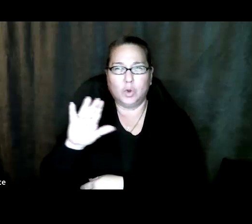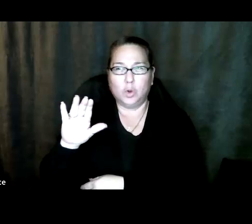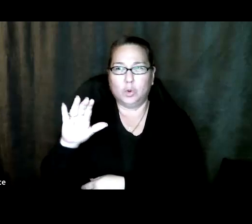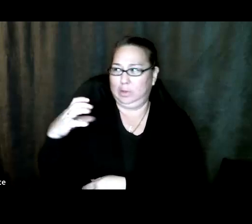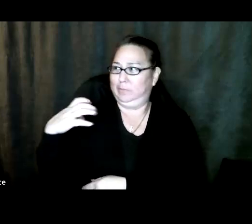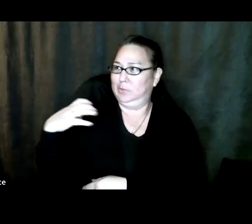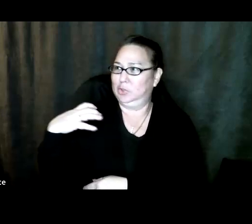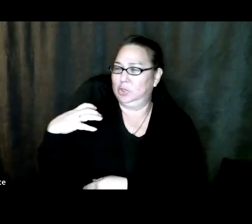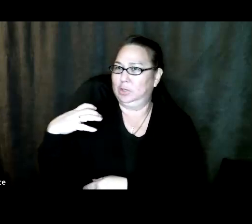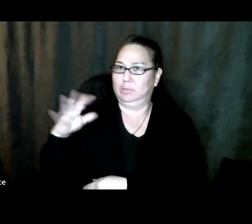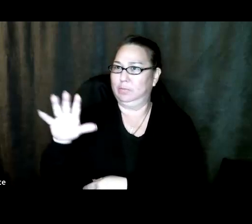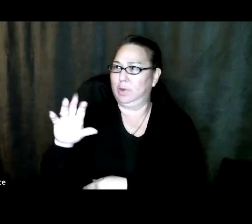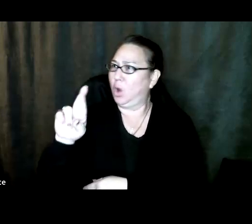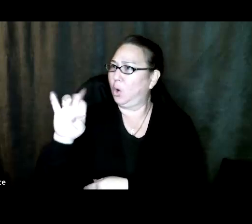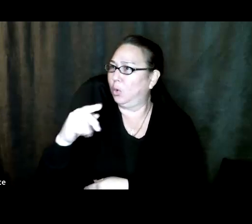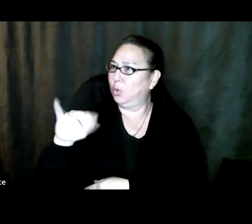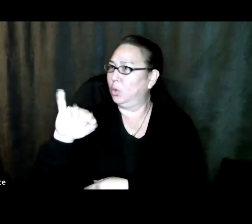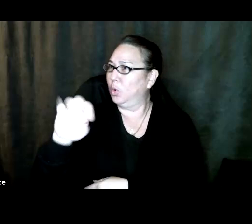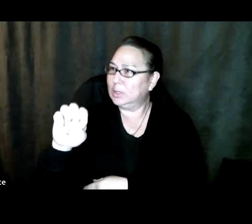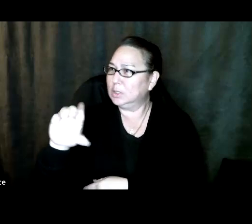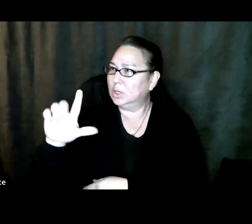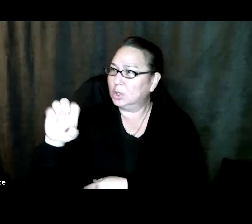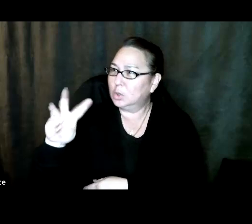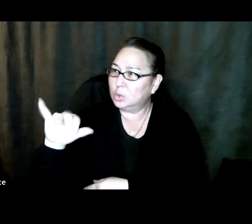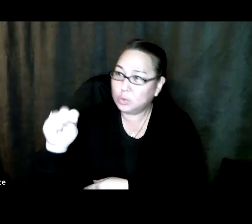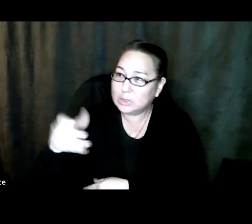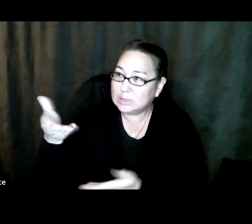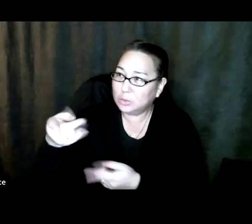Reggie Lewis. Reggie thank you. Lewis. Okay, thank you.